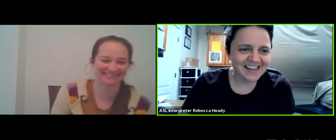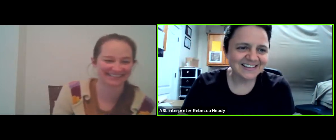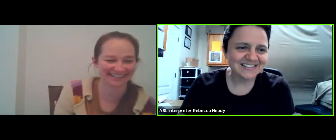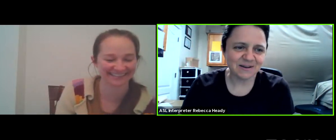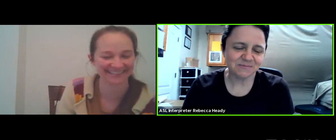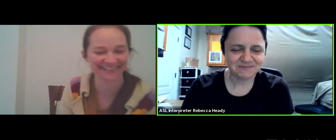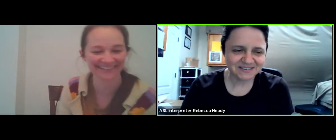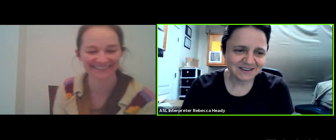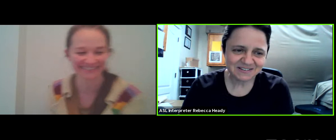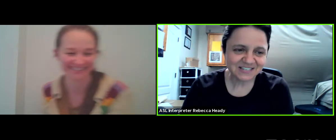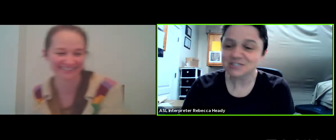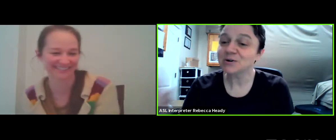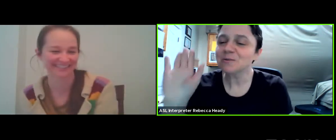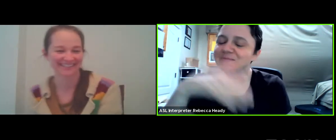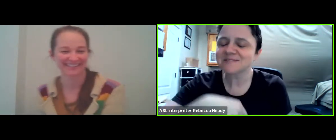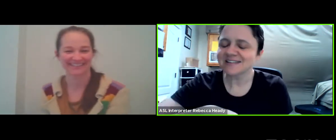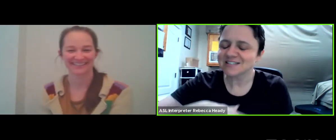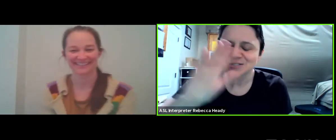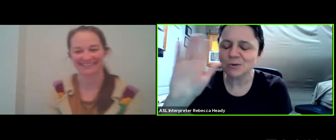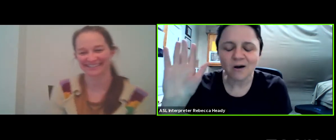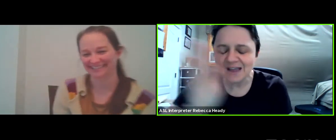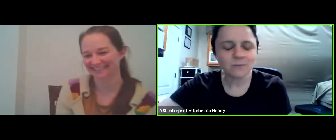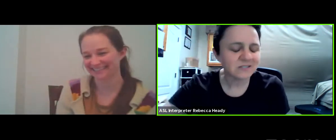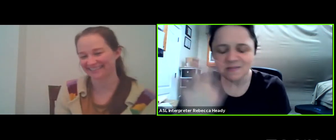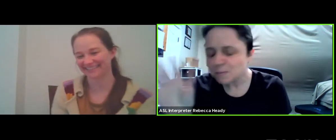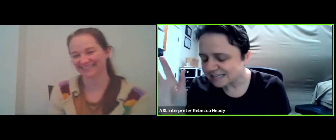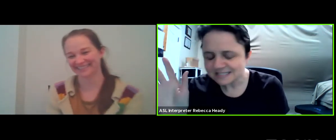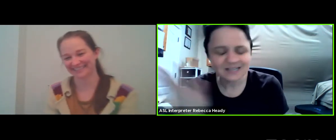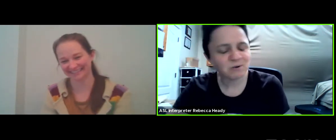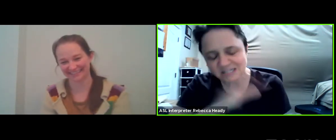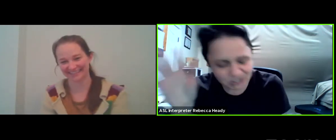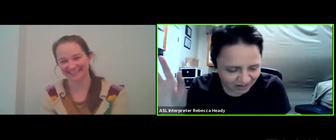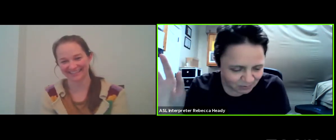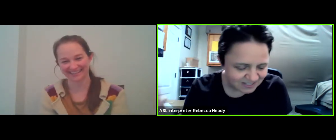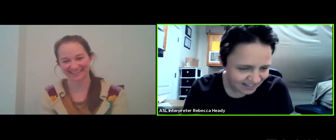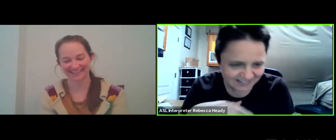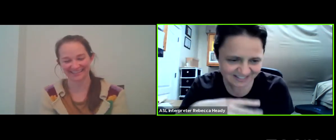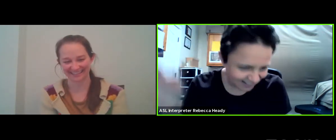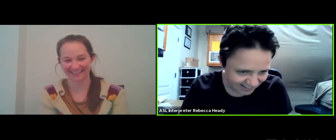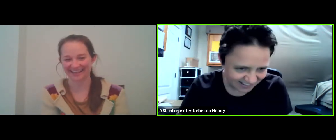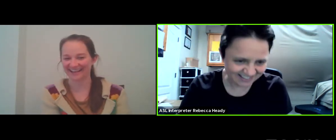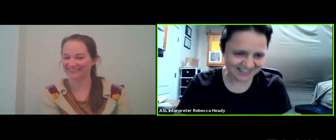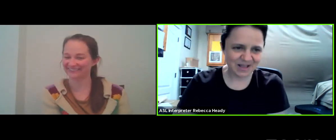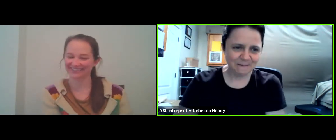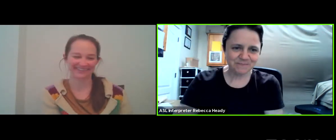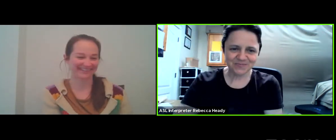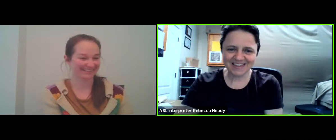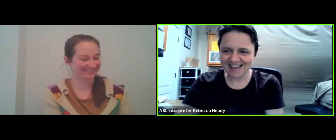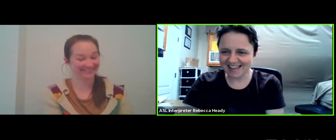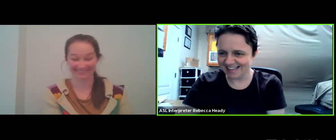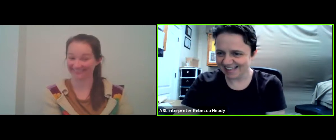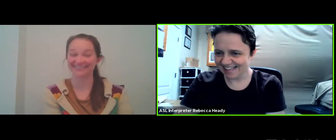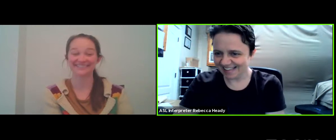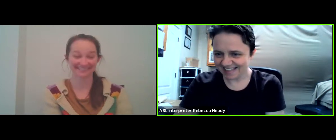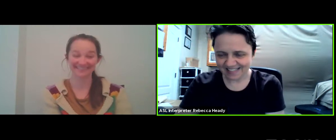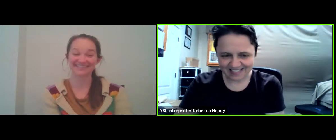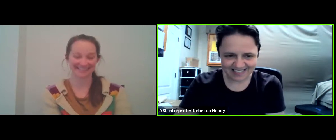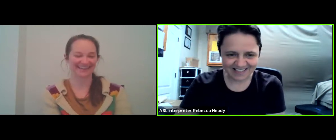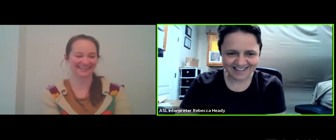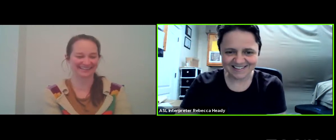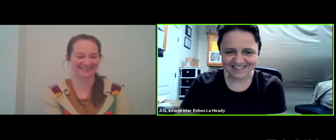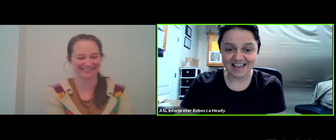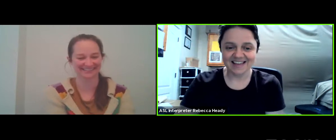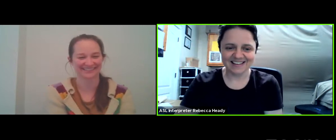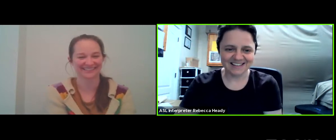Yeah, exactly. All day long. Just do all the animals on the bus and then practice your animal signs and then Yeah. Literally